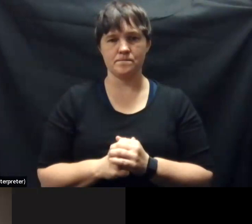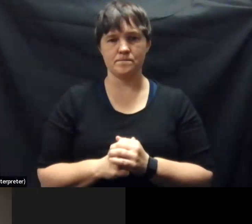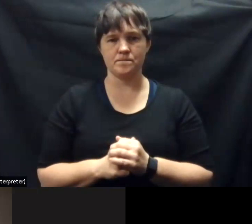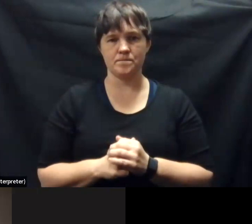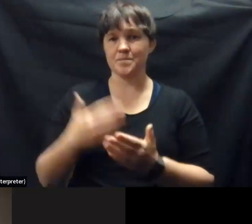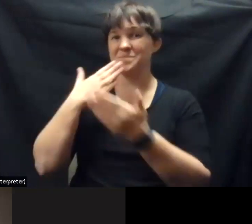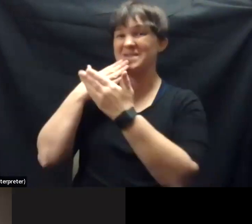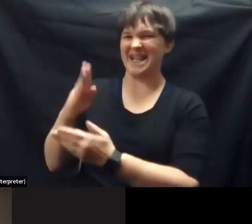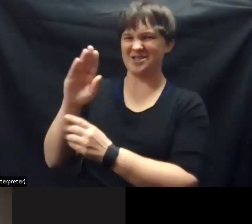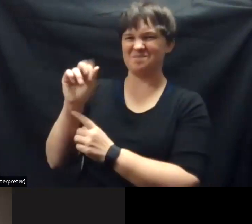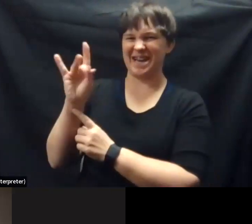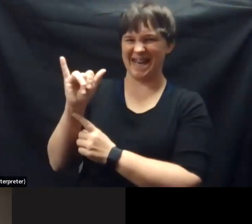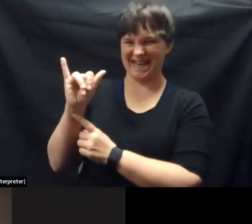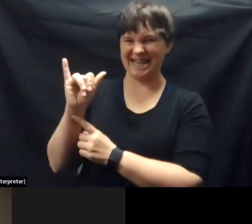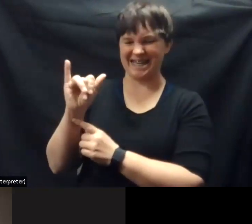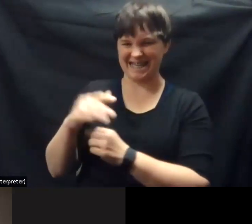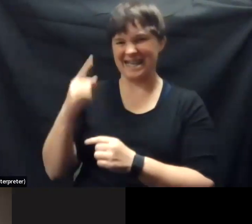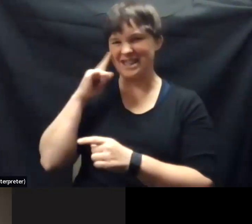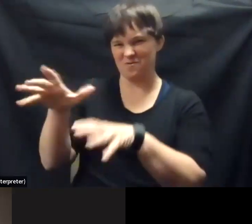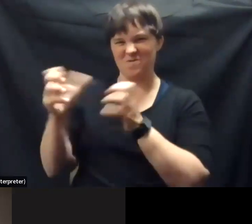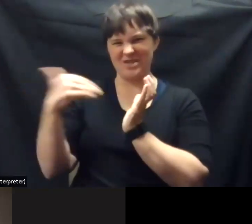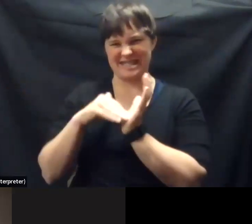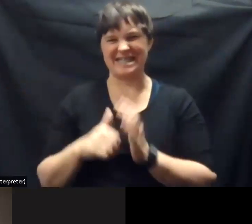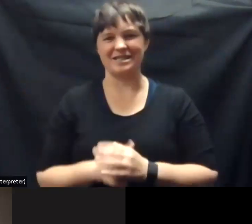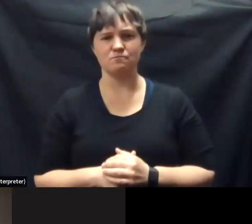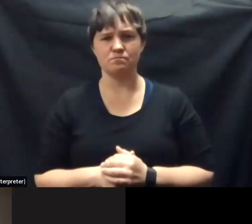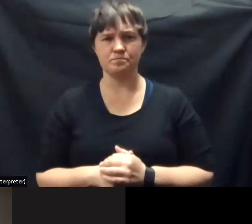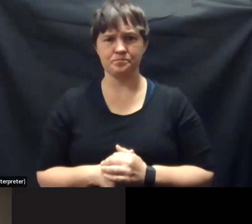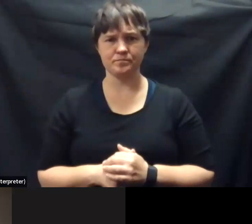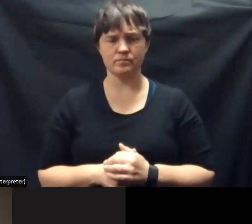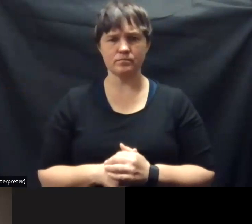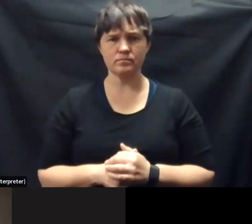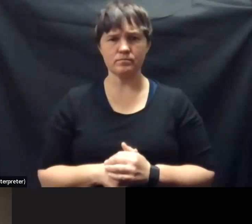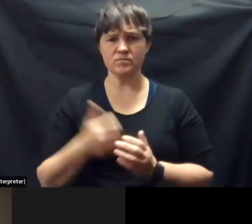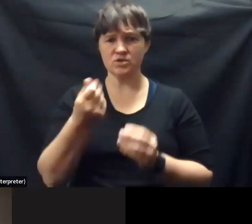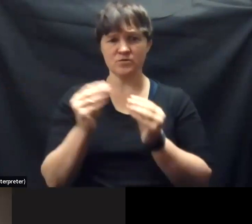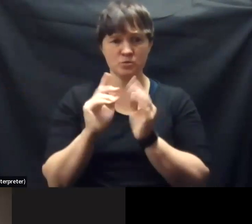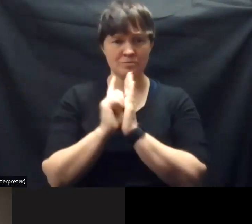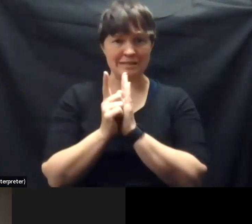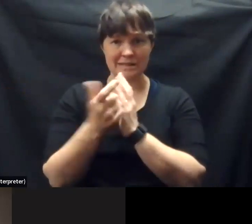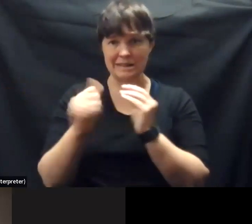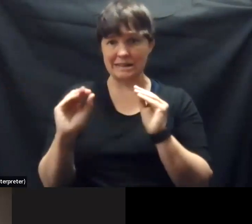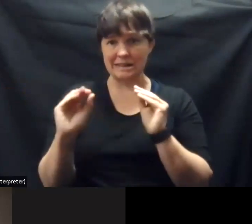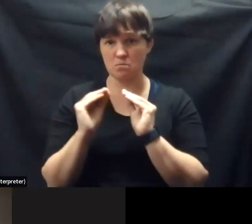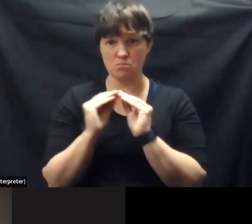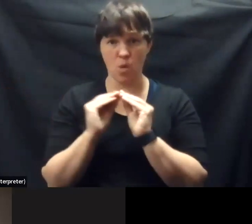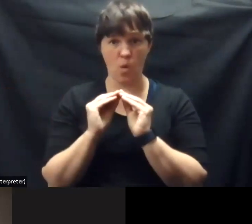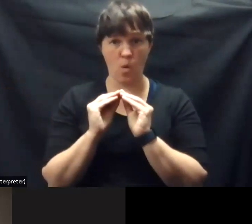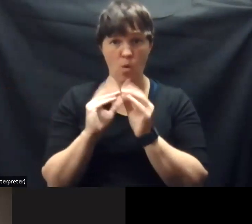Thanks, Brady. I think you froze again. Got a few more minutes. Any other